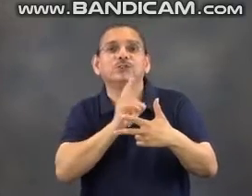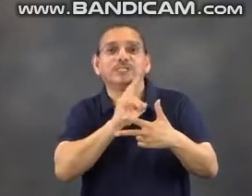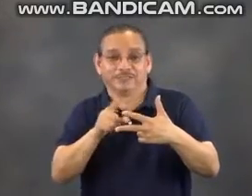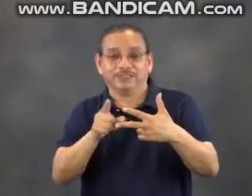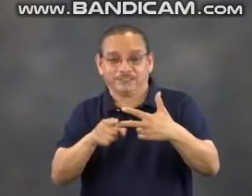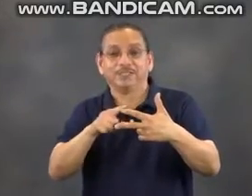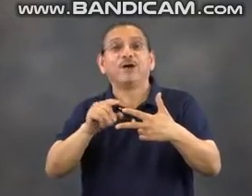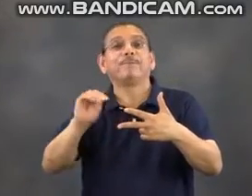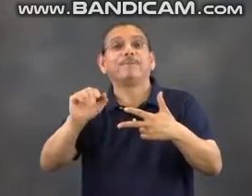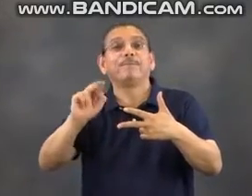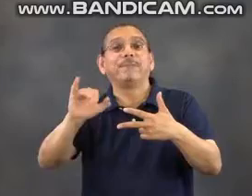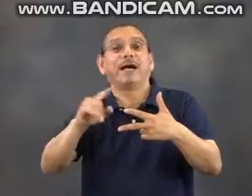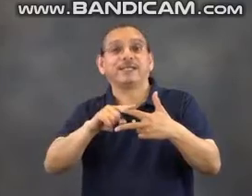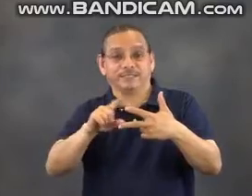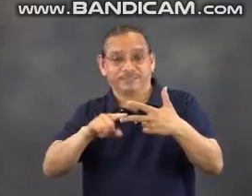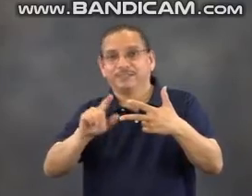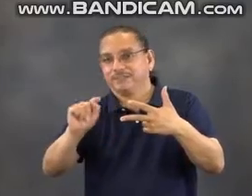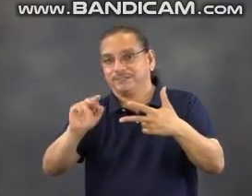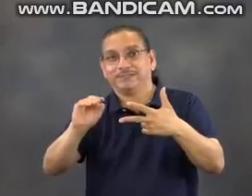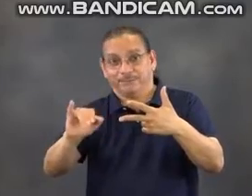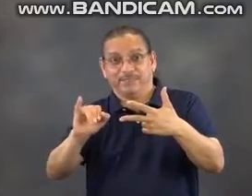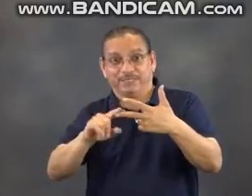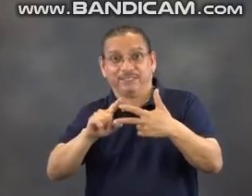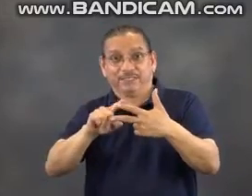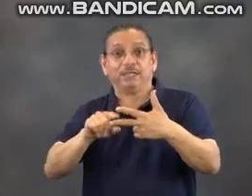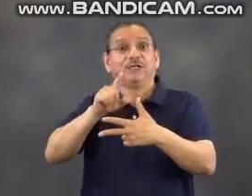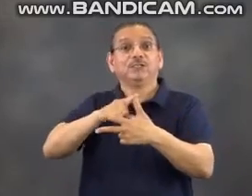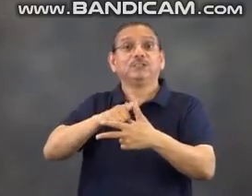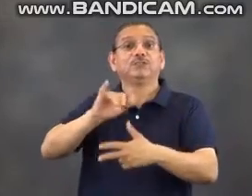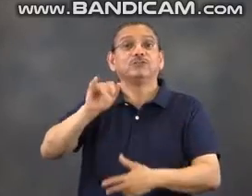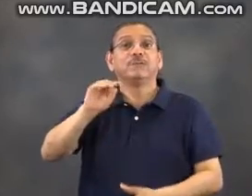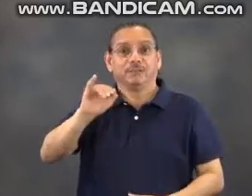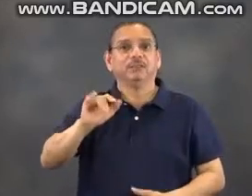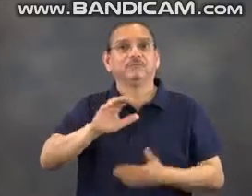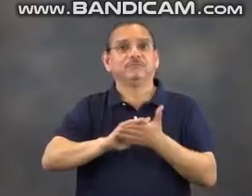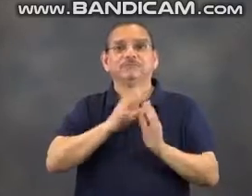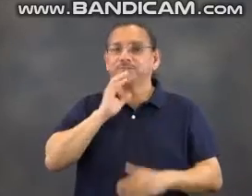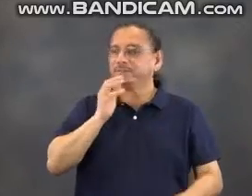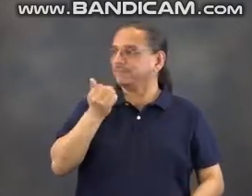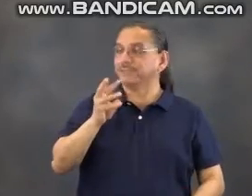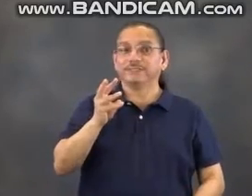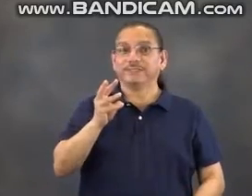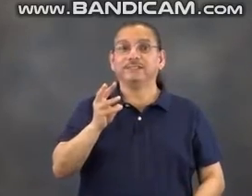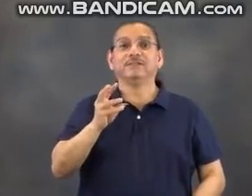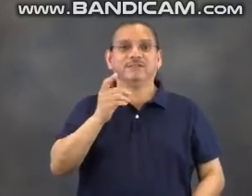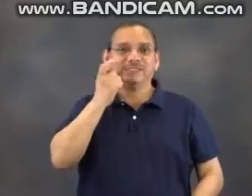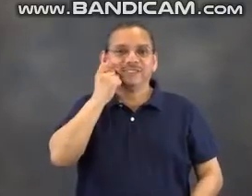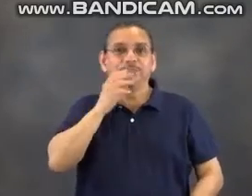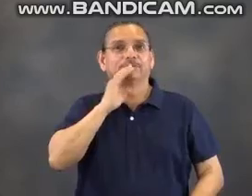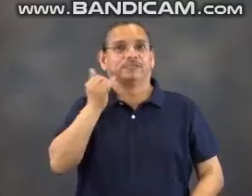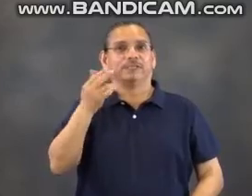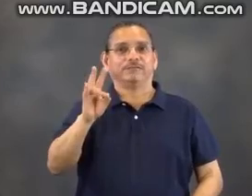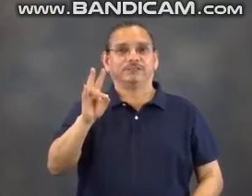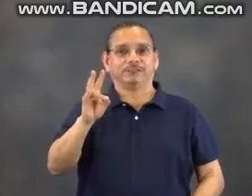My oldest daughter is